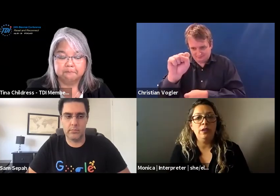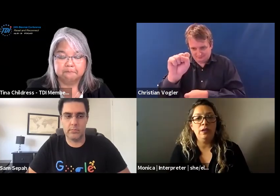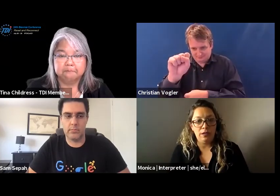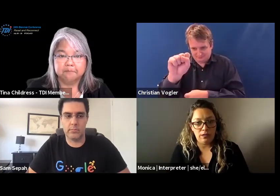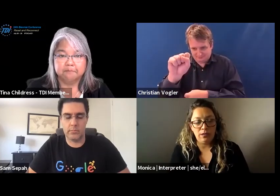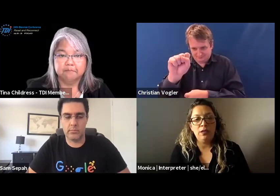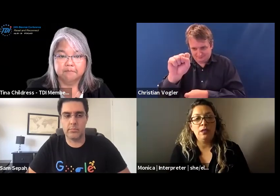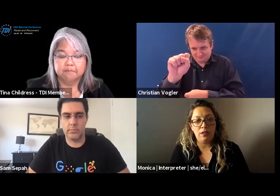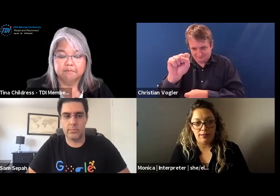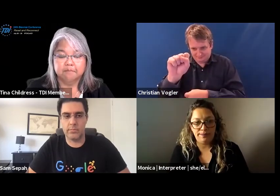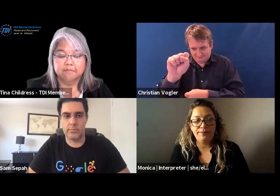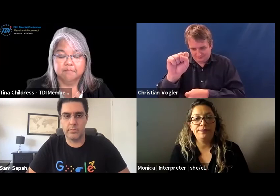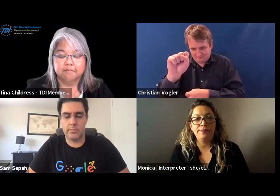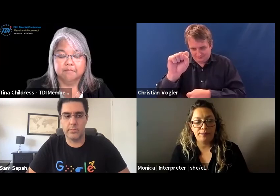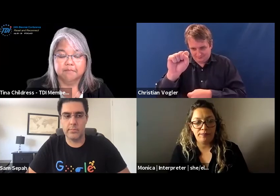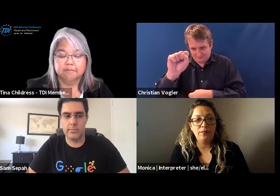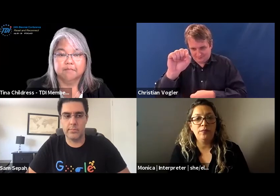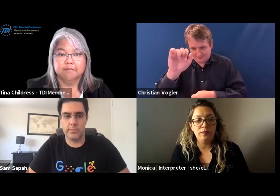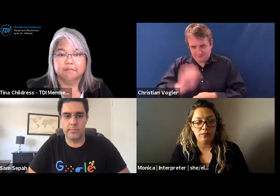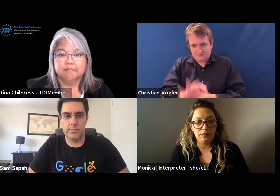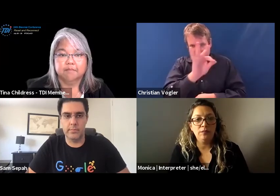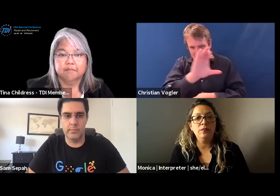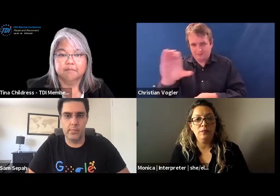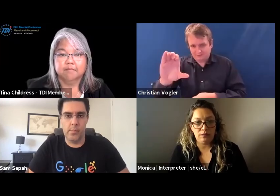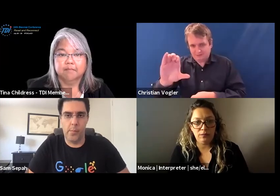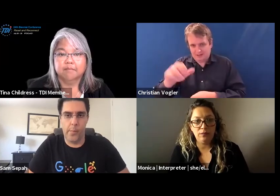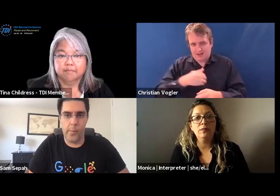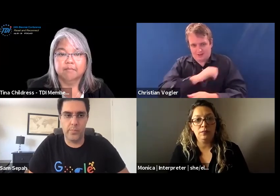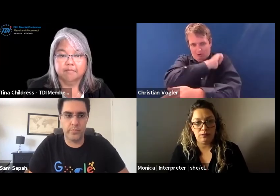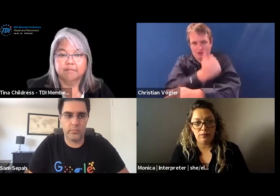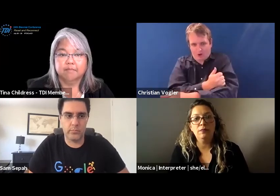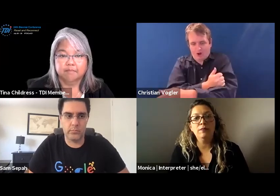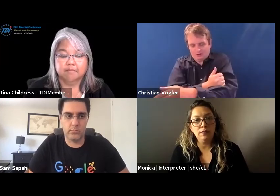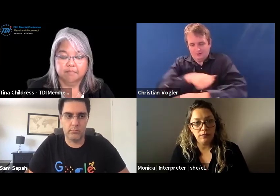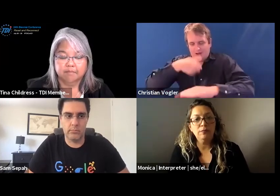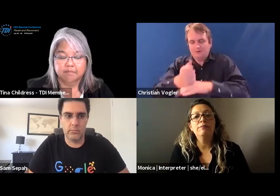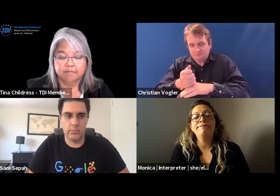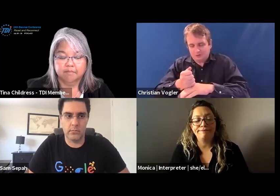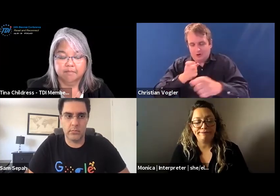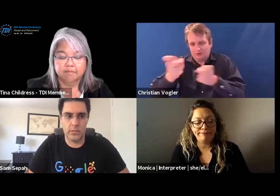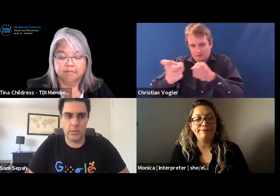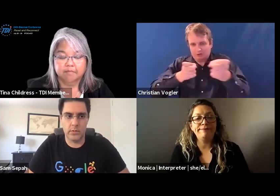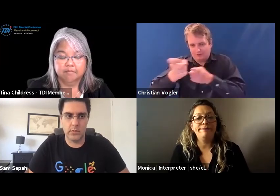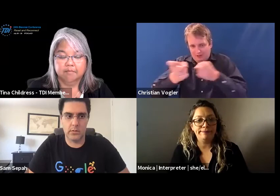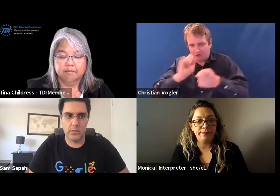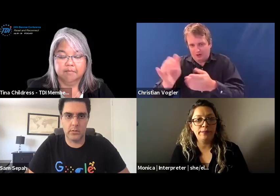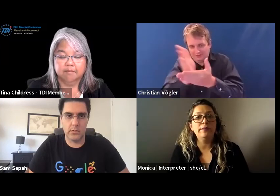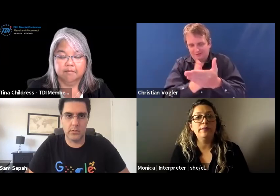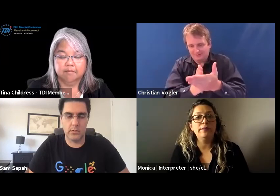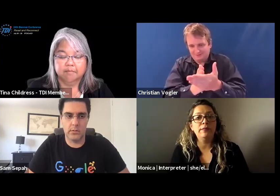So ACS is the abbreviation for that. And the FCC has the authority to establish